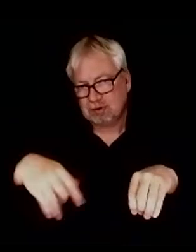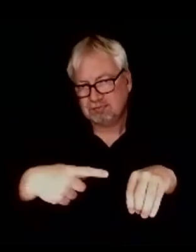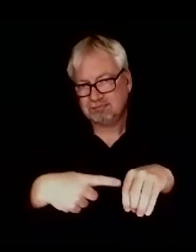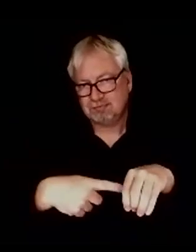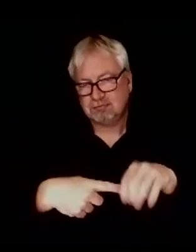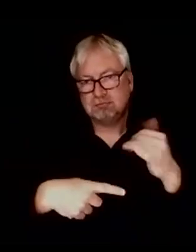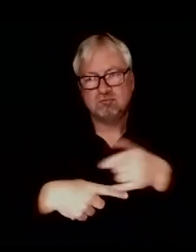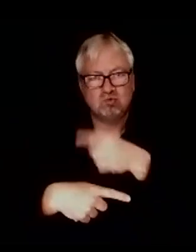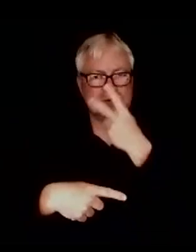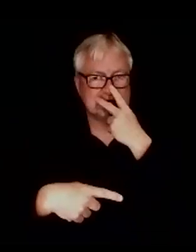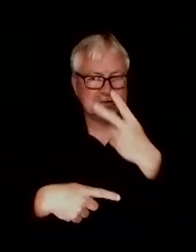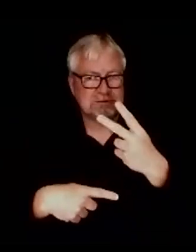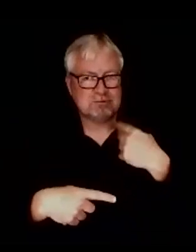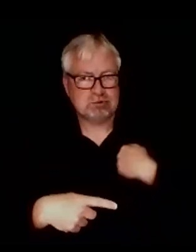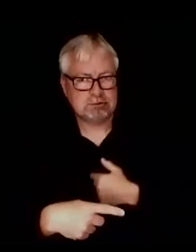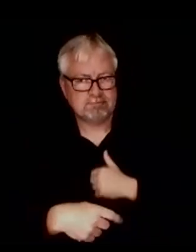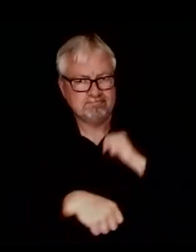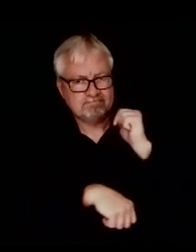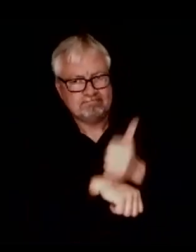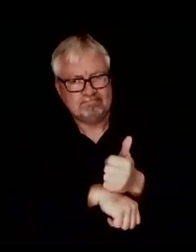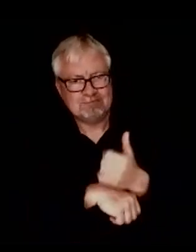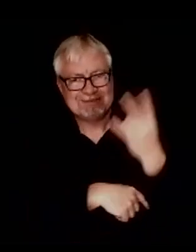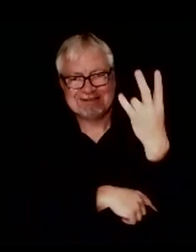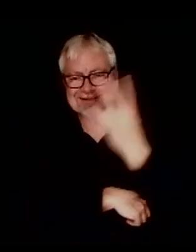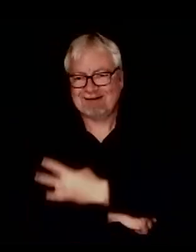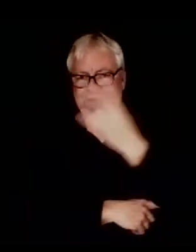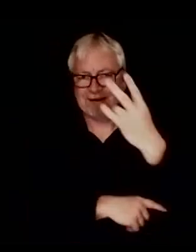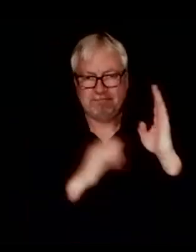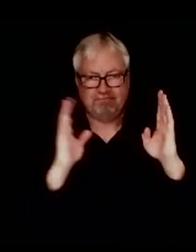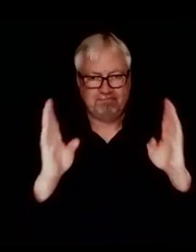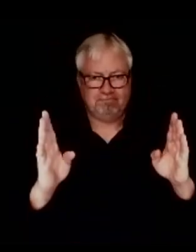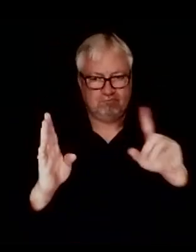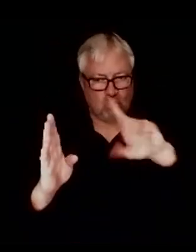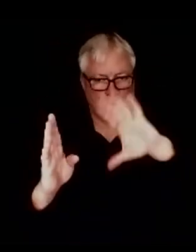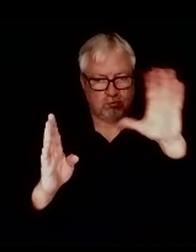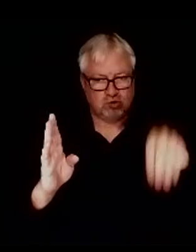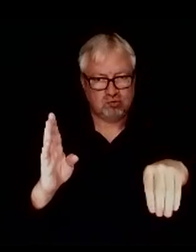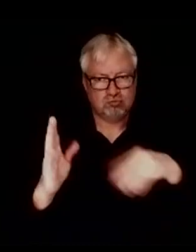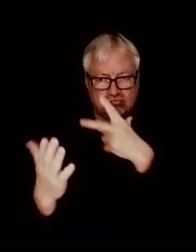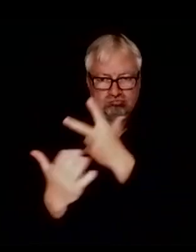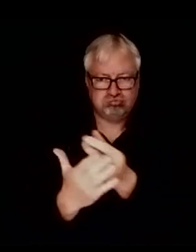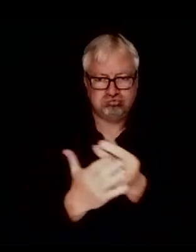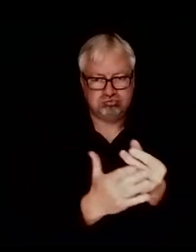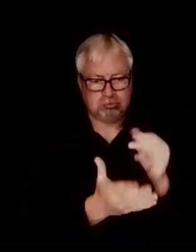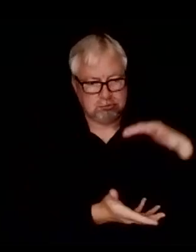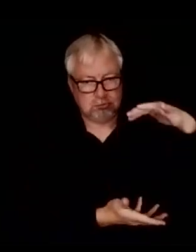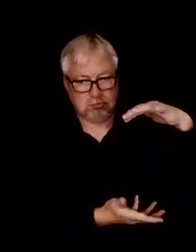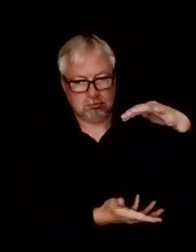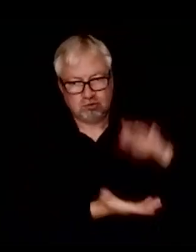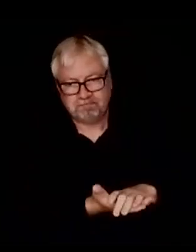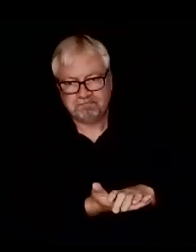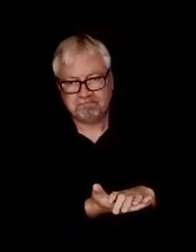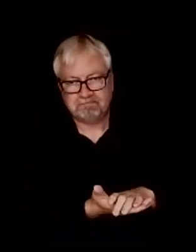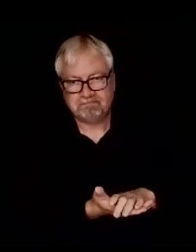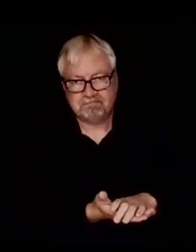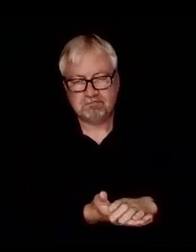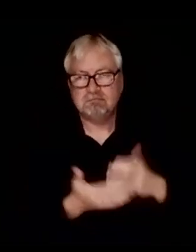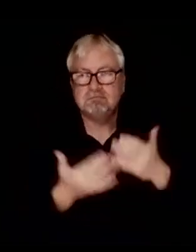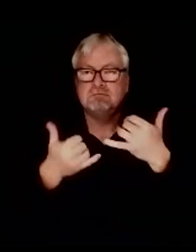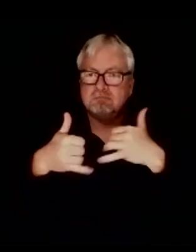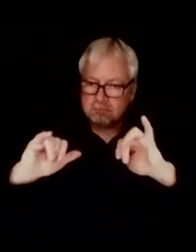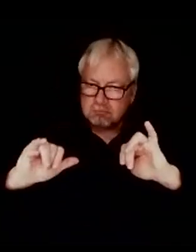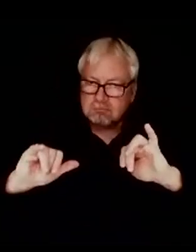and still keeping a goal for getting as much as we can done within the first 3 days,